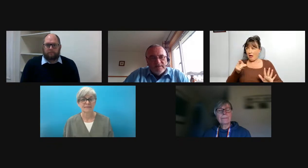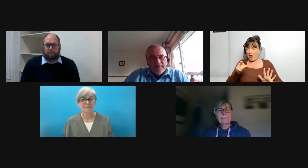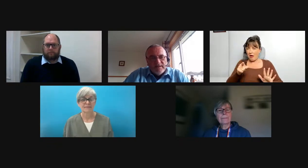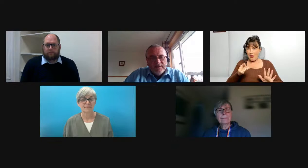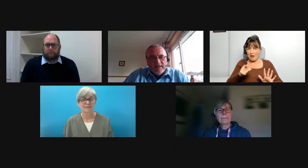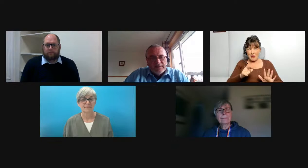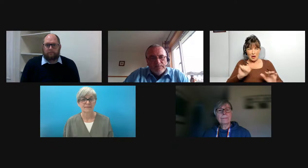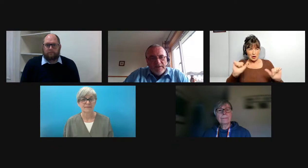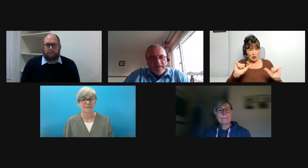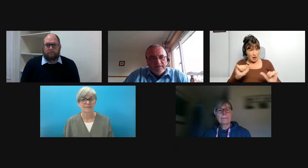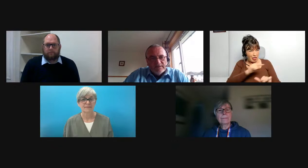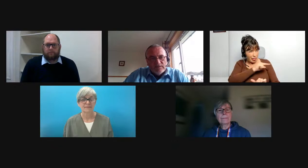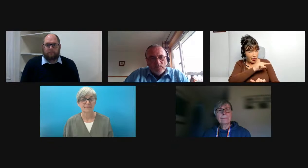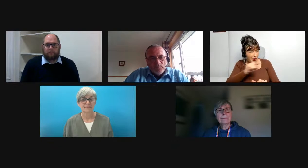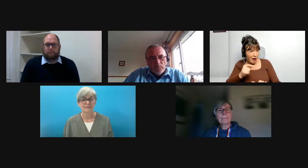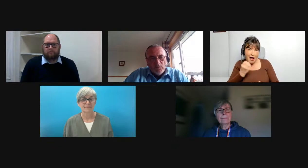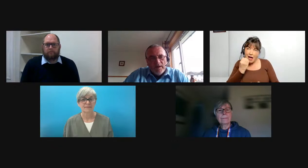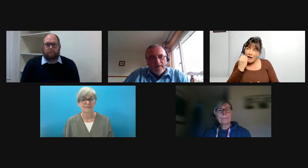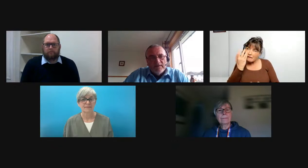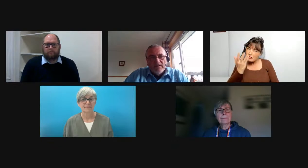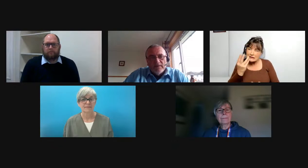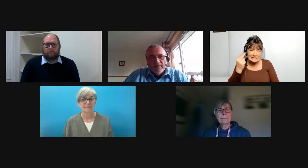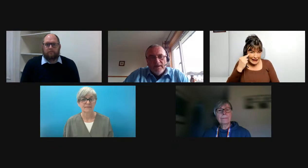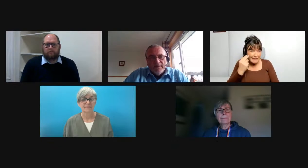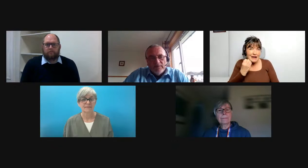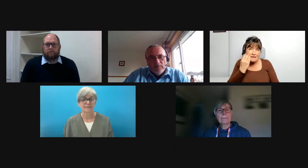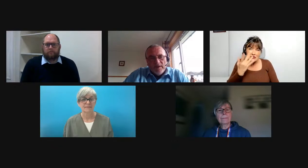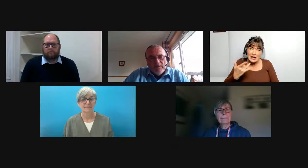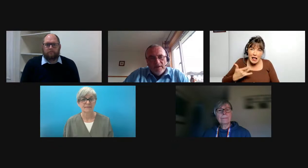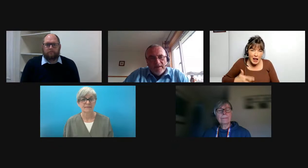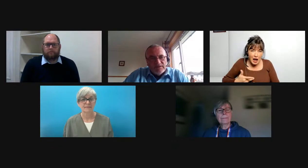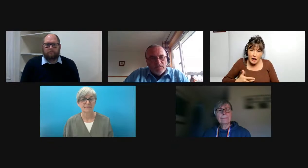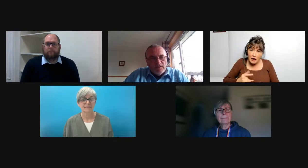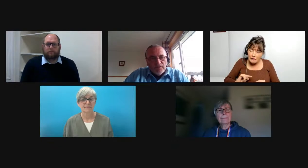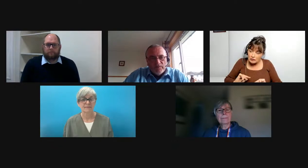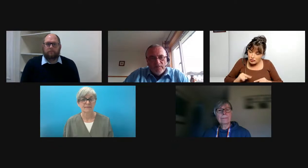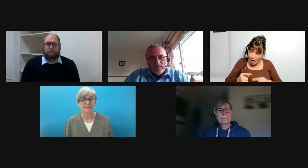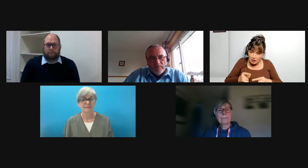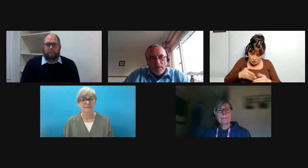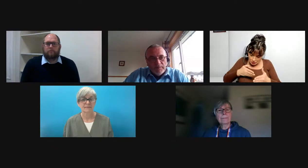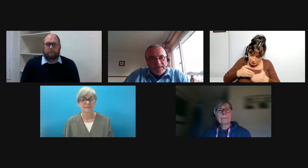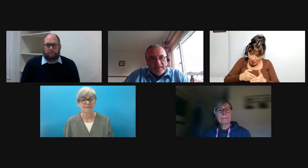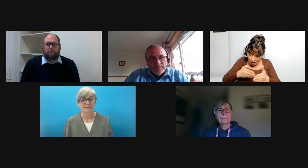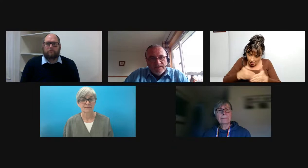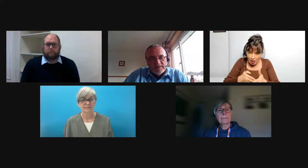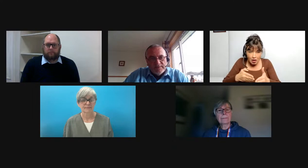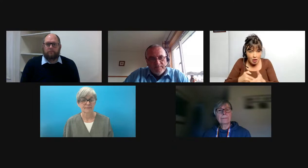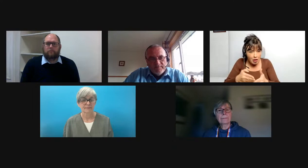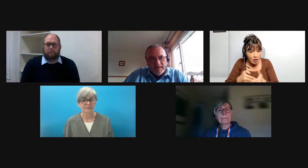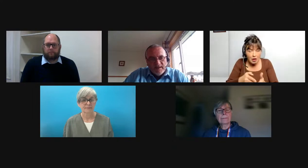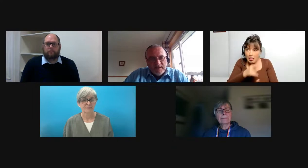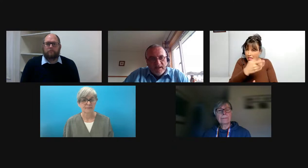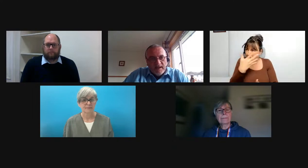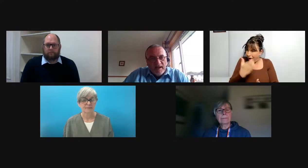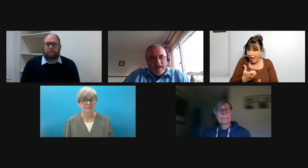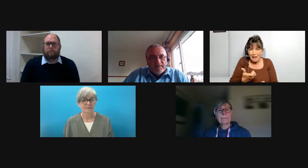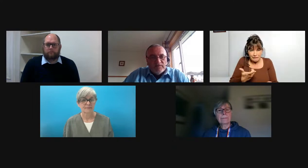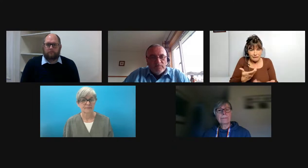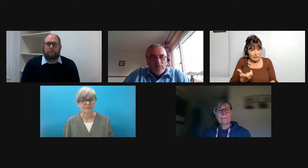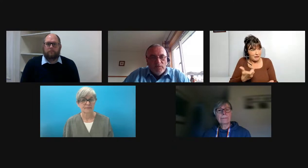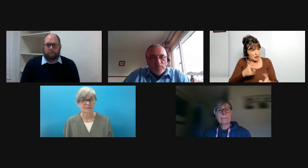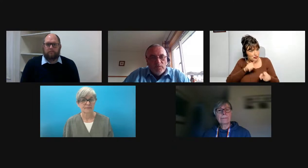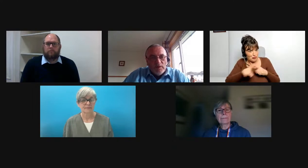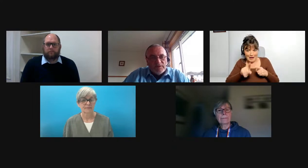challenges that they experienced when engaging with public services.